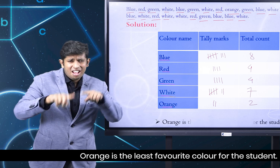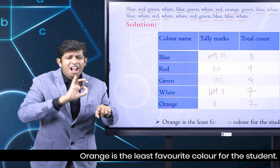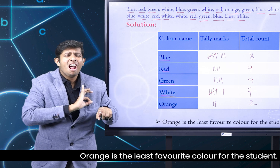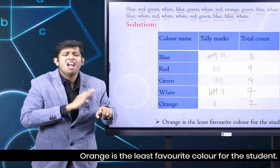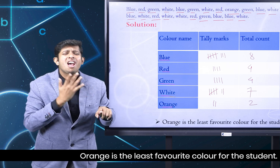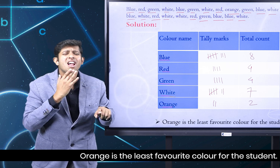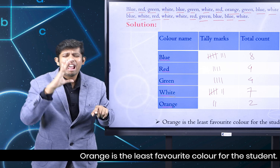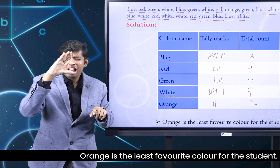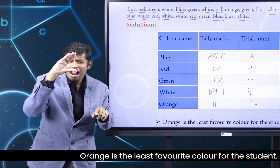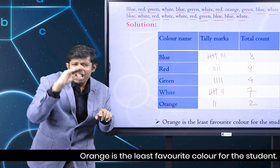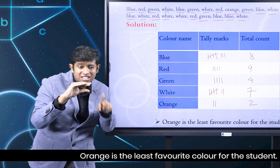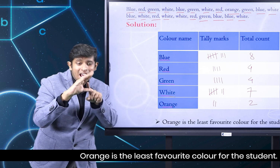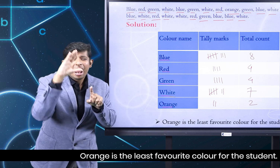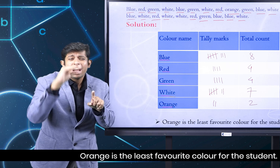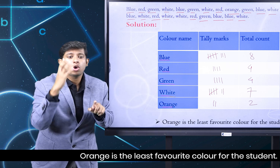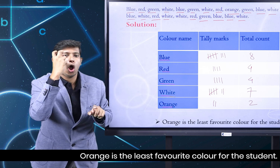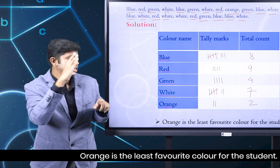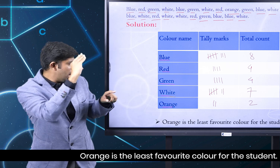Orange is the least favorite color for the student.